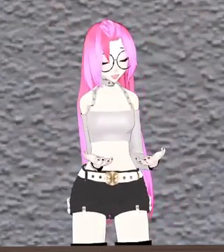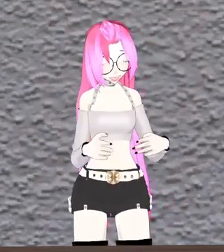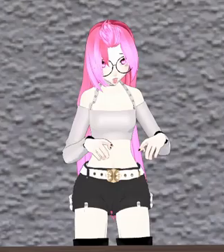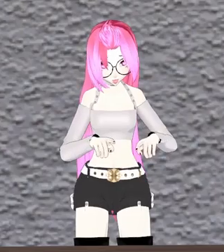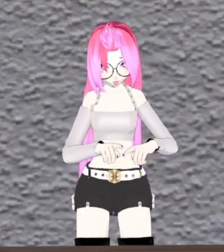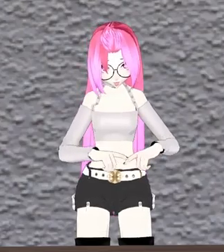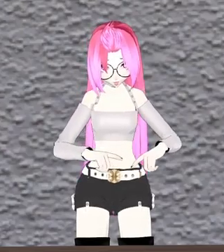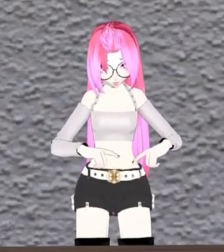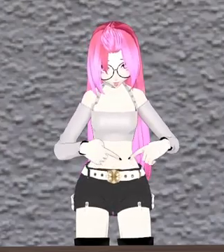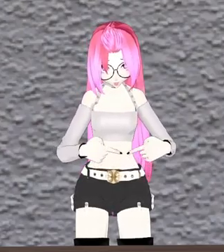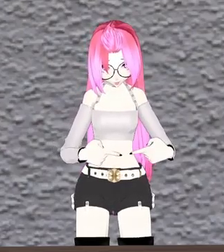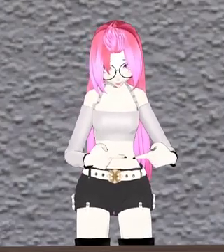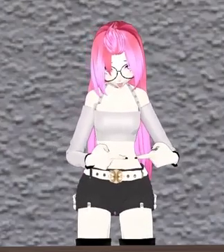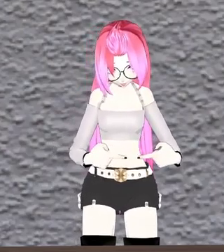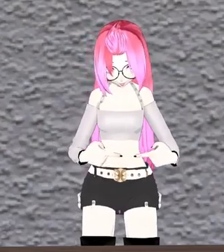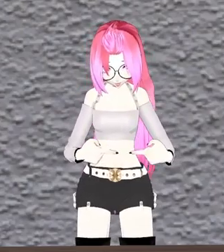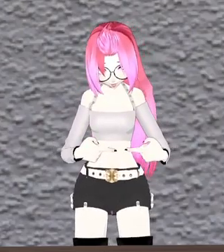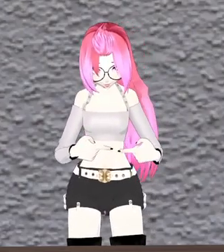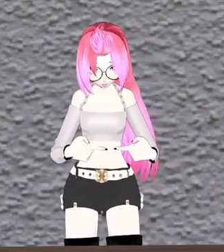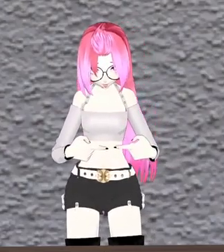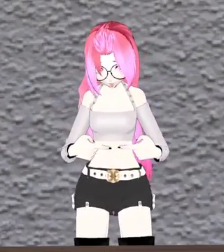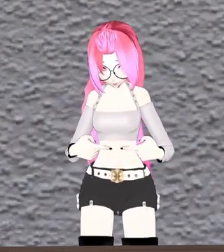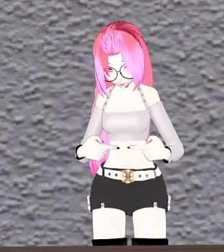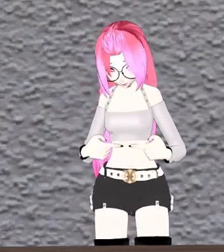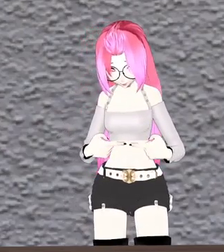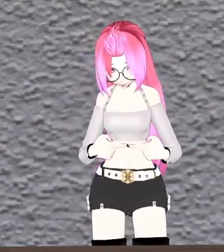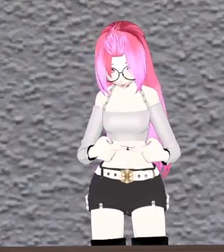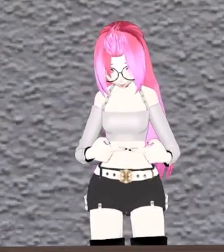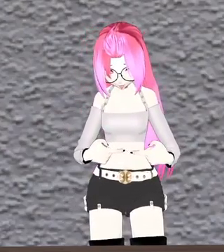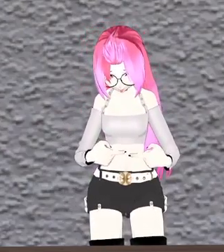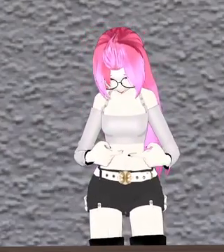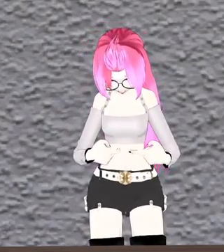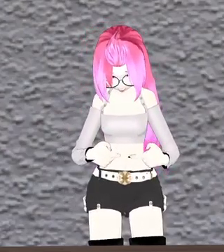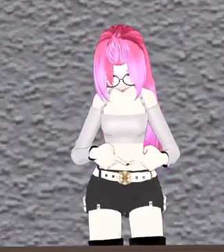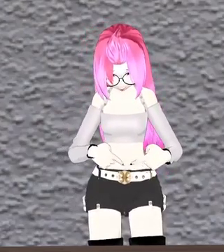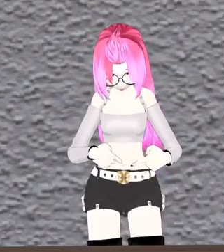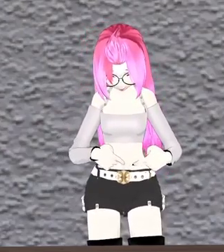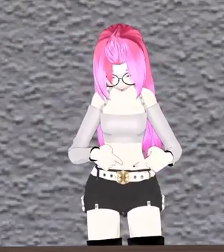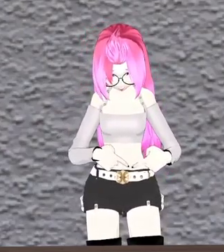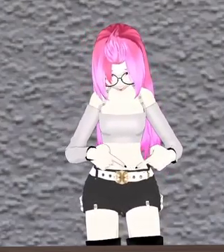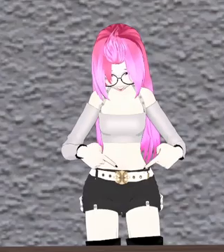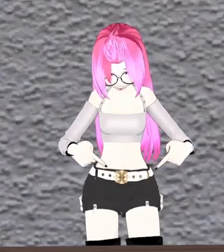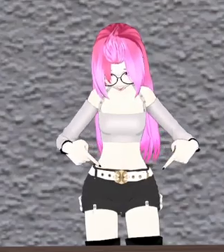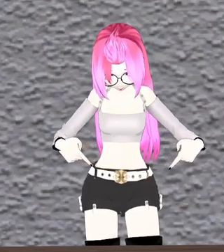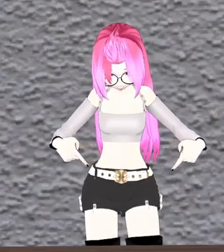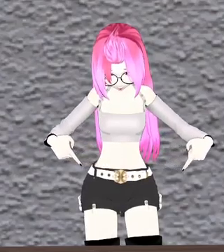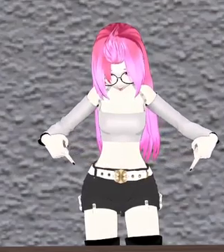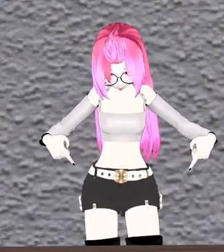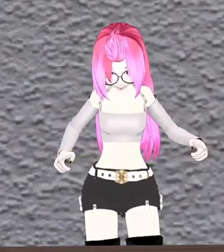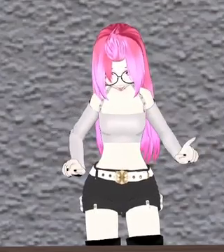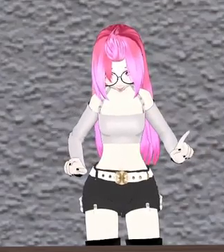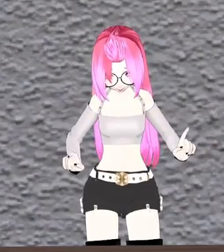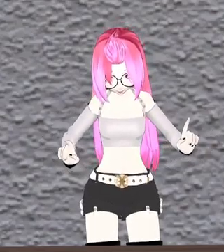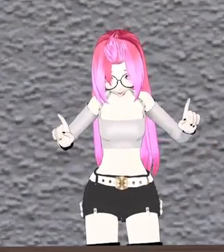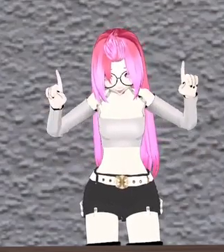So I'm telling you right now, the box for 99% of signs is like from here. Draw a little box